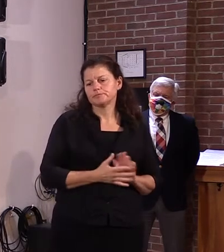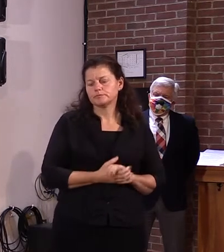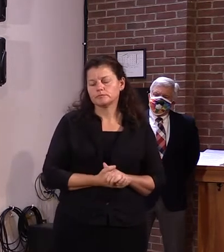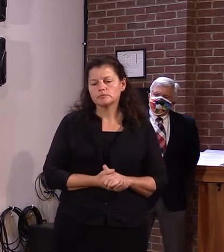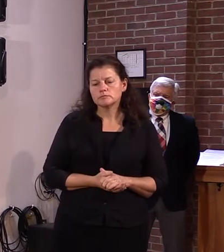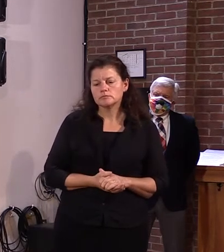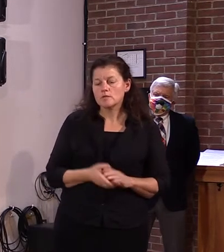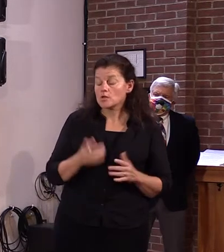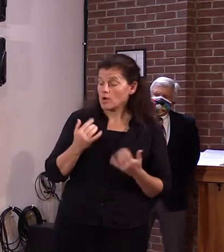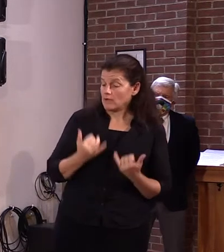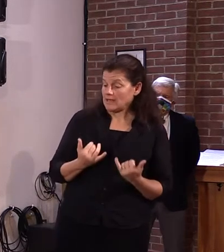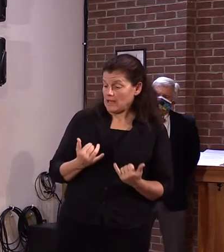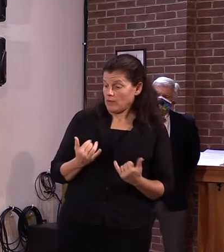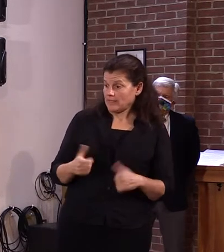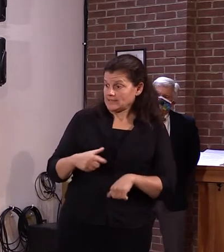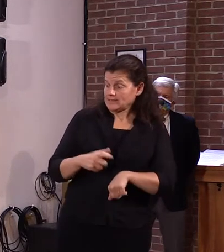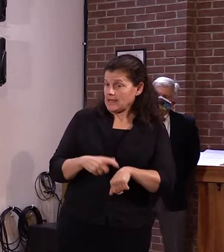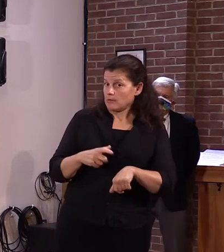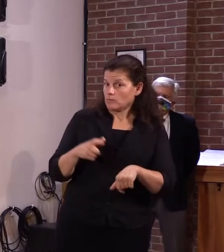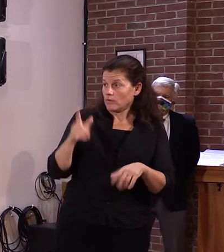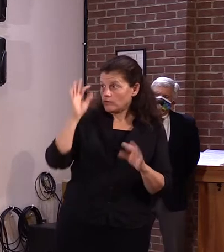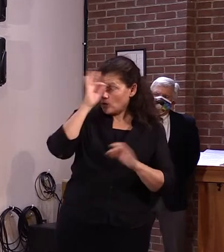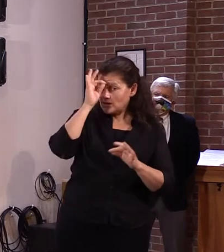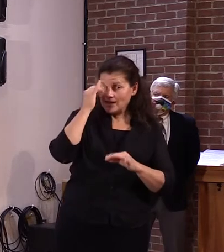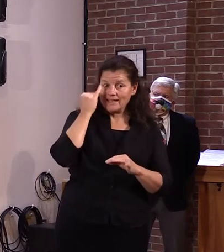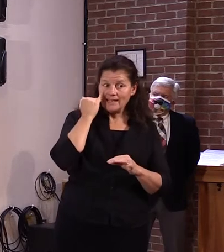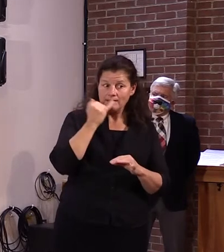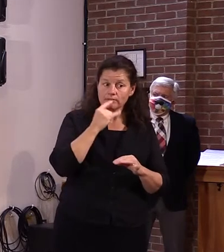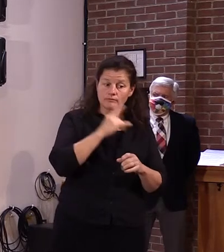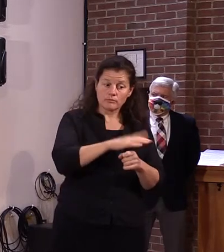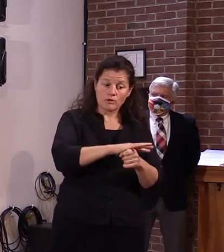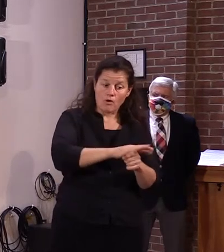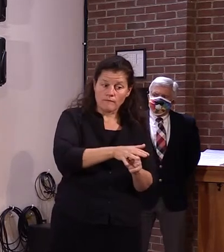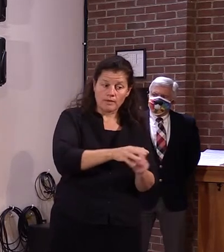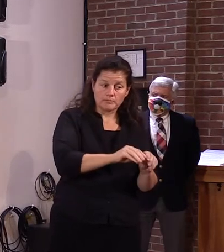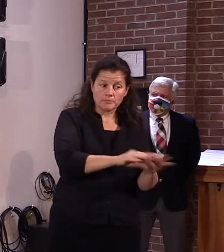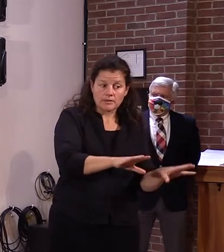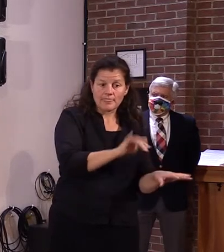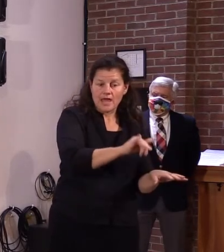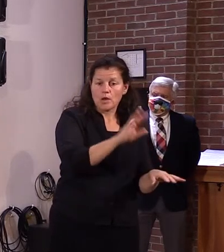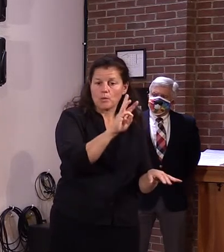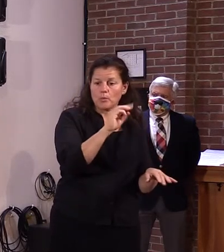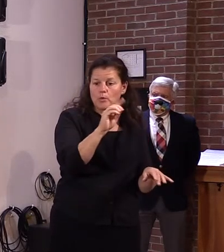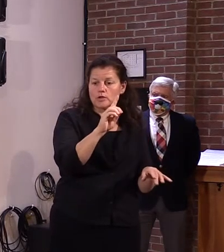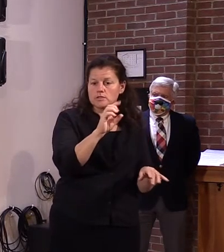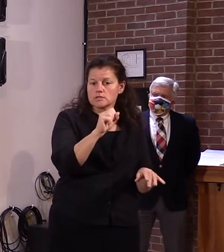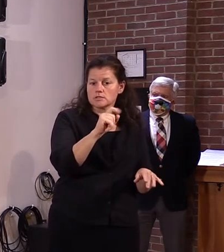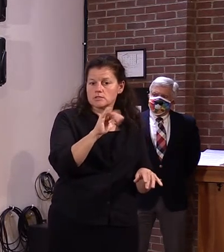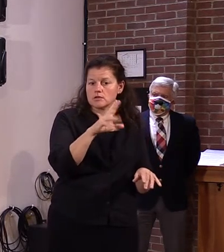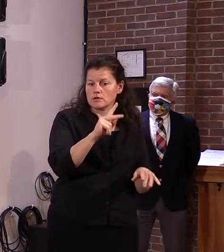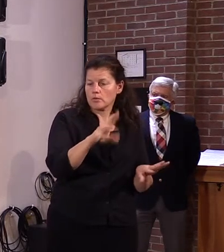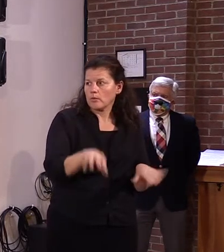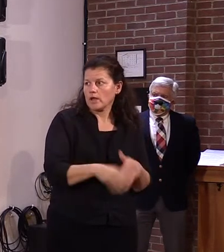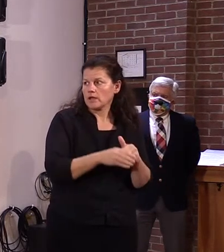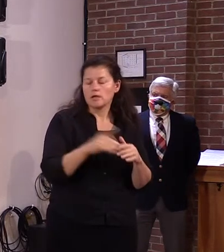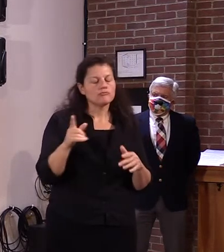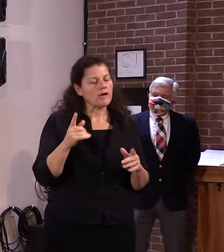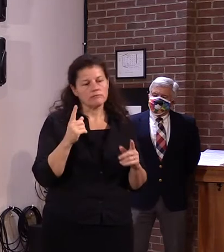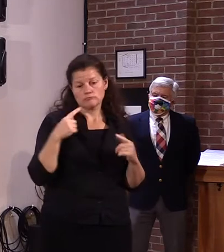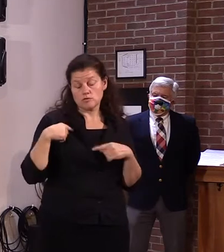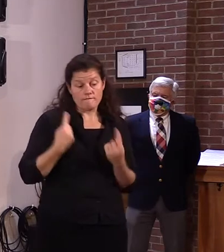And at this time, we don't know if there are any cases associated with the Woodstock wedding? No known cases at this stage.